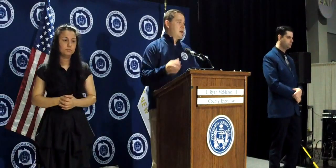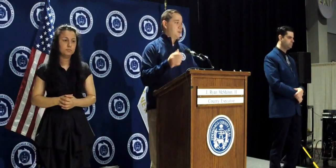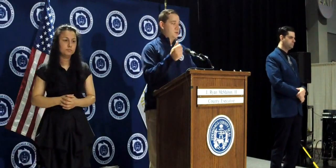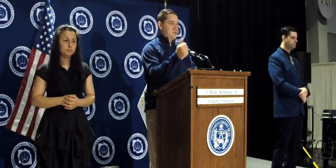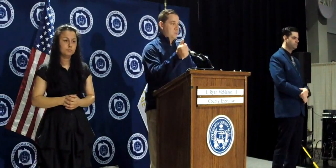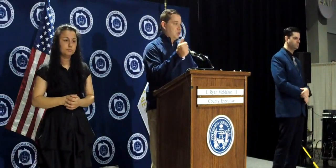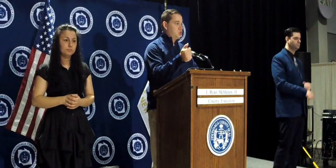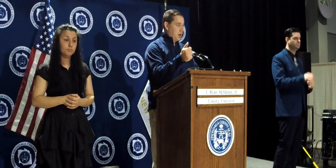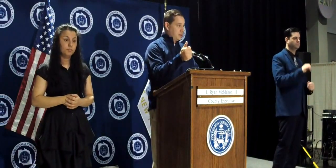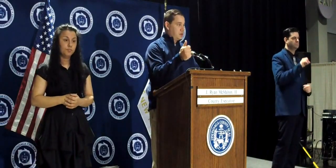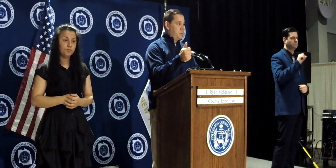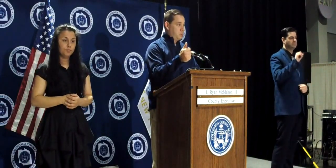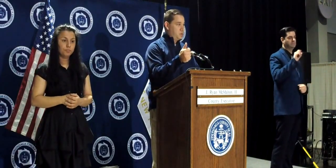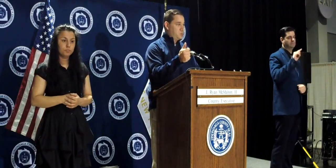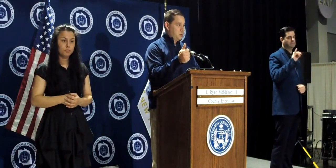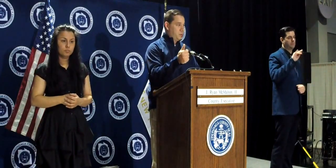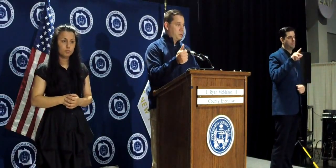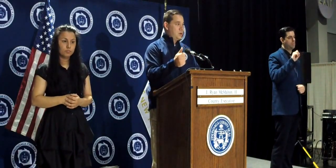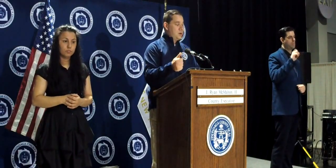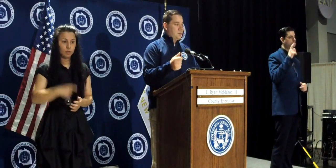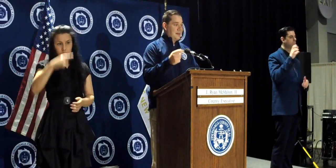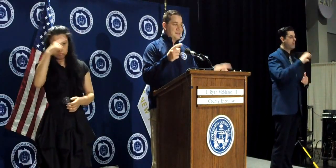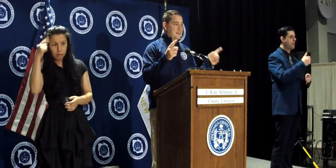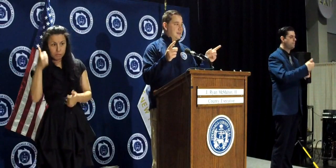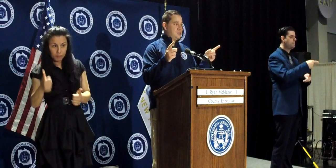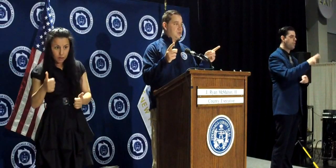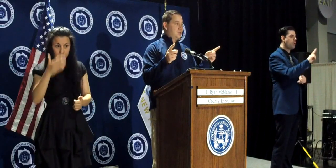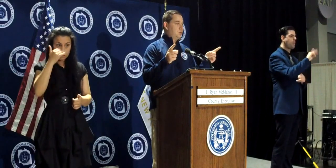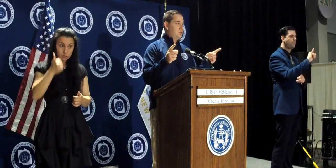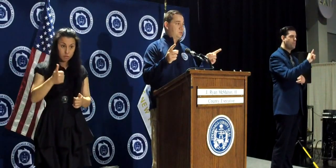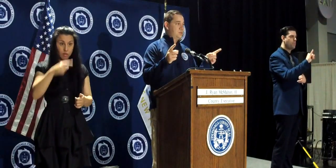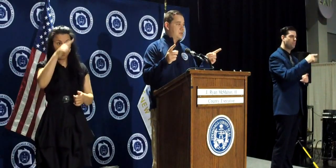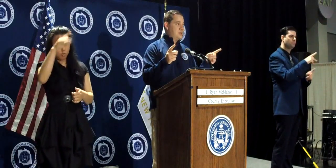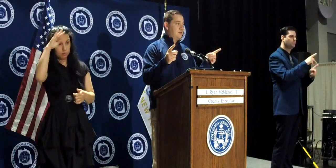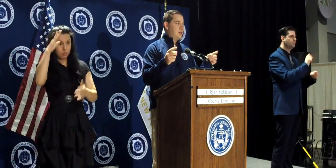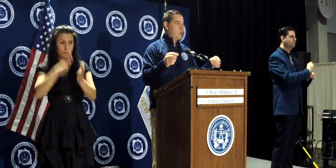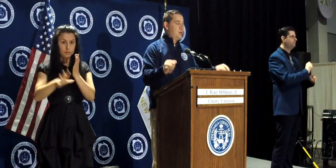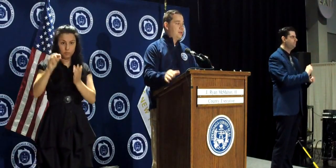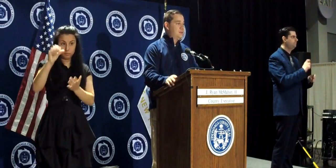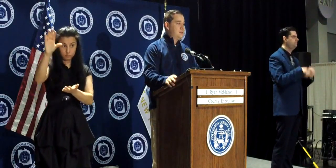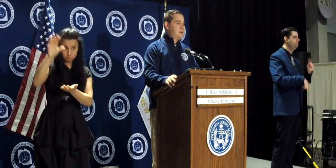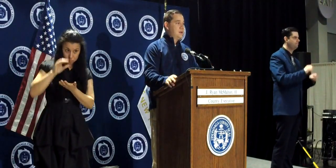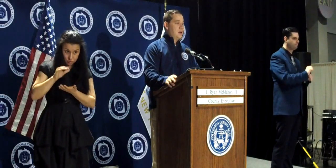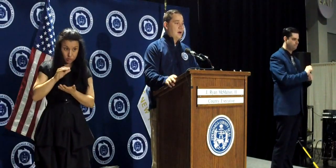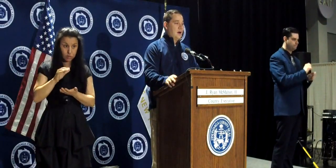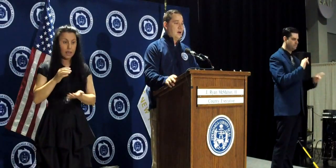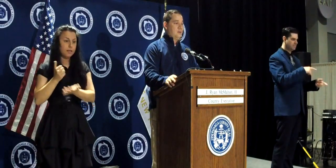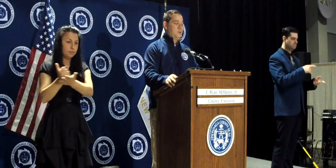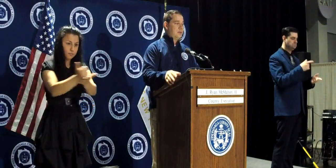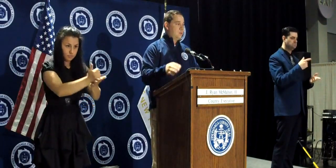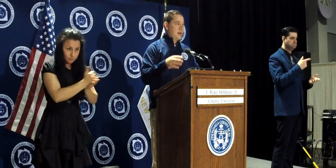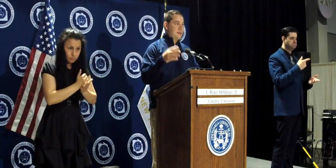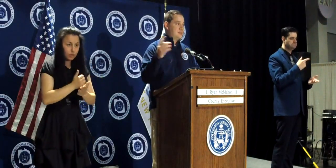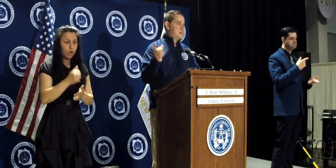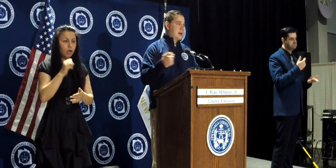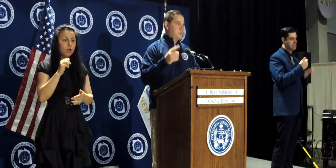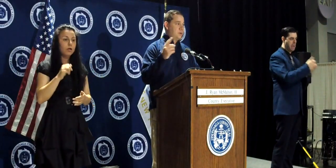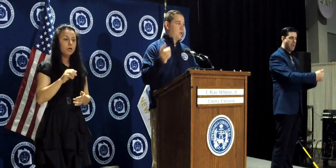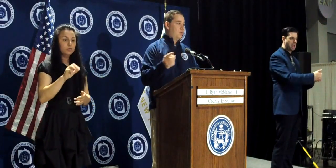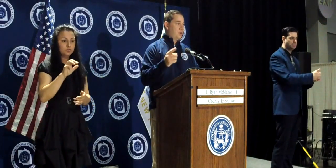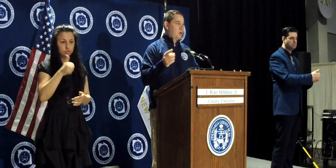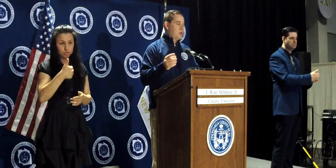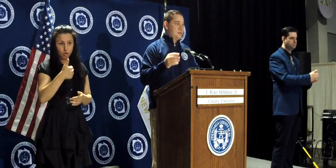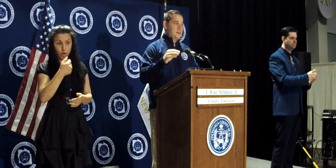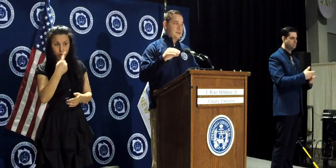history. And there's stimulus checks coming to most people, but that's going to get you through 6, 7, 8 weeks. This thing's got to